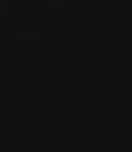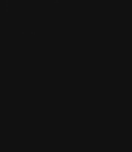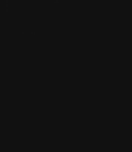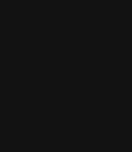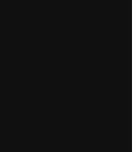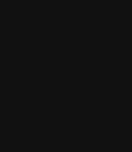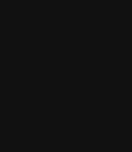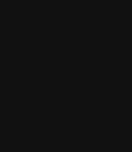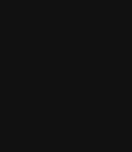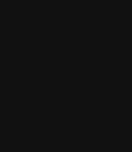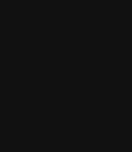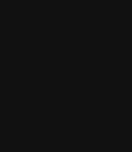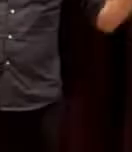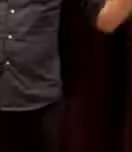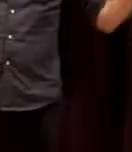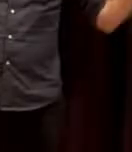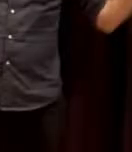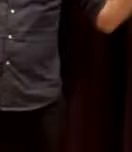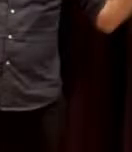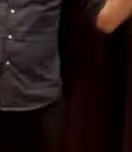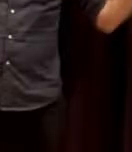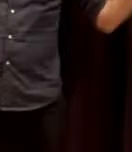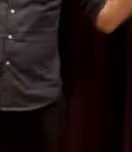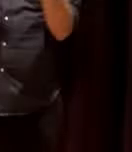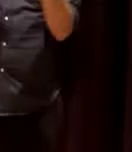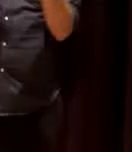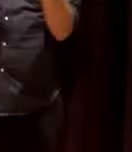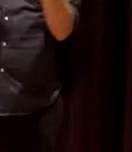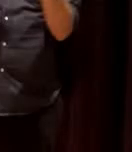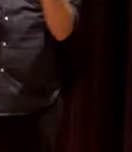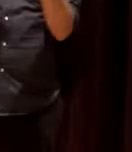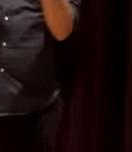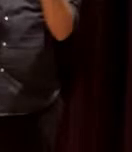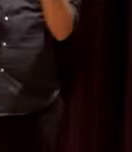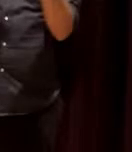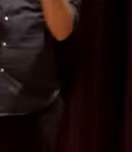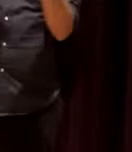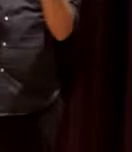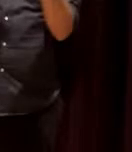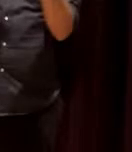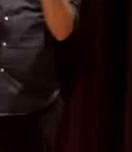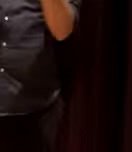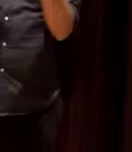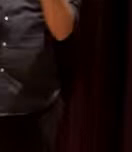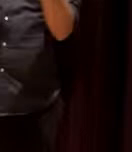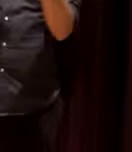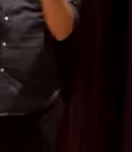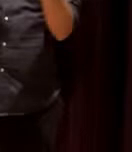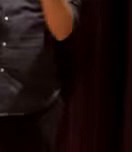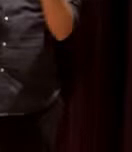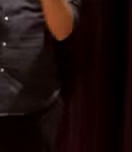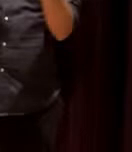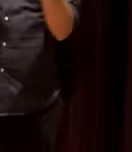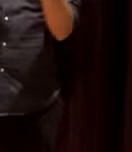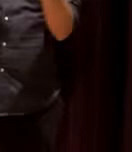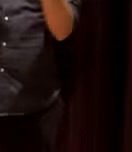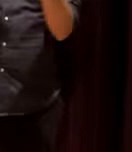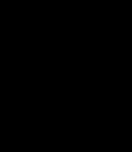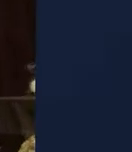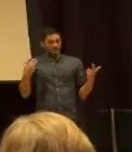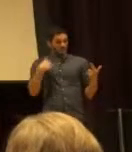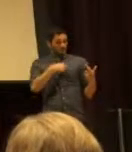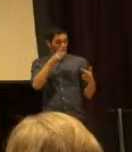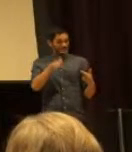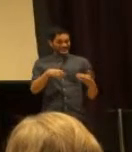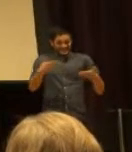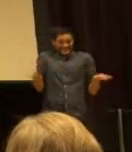they get here. And we also need equitable investments to make sure that the services and the resources we need are well funded and available